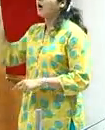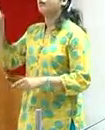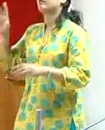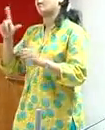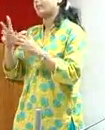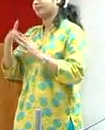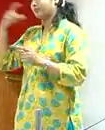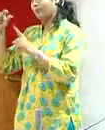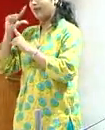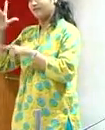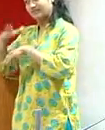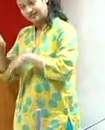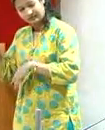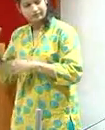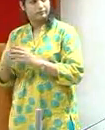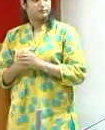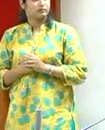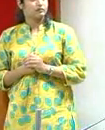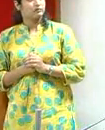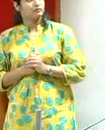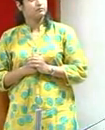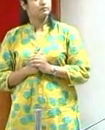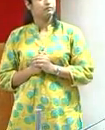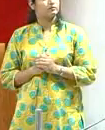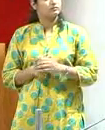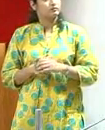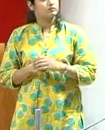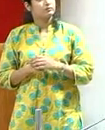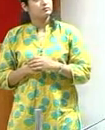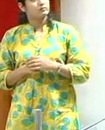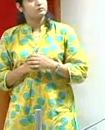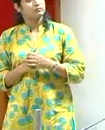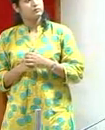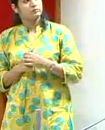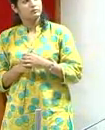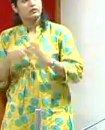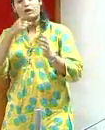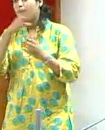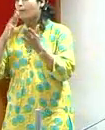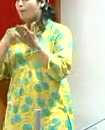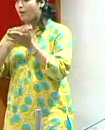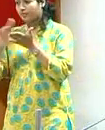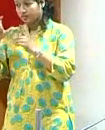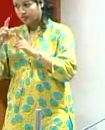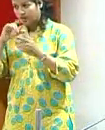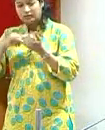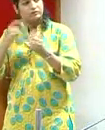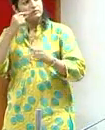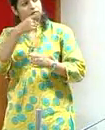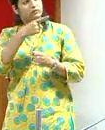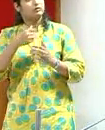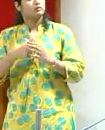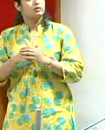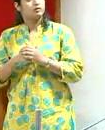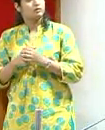In the following case of Mohammad Shah Afzal, the issue there was that when the Medical Council of India for MBBS